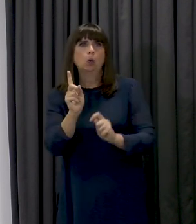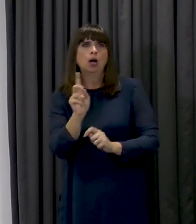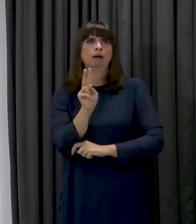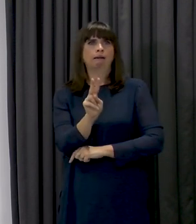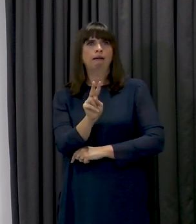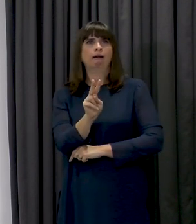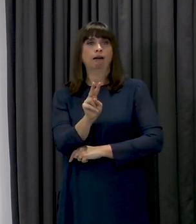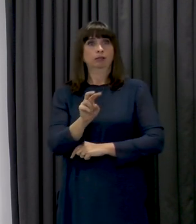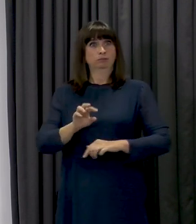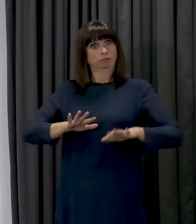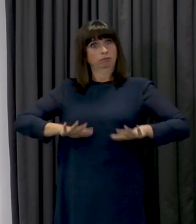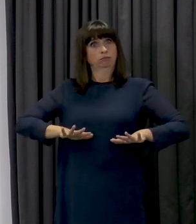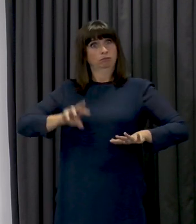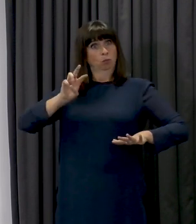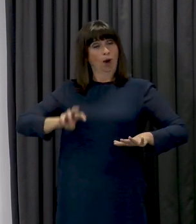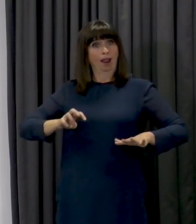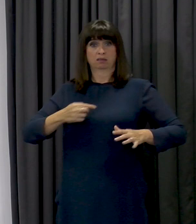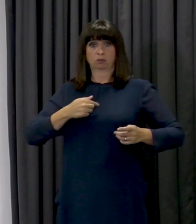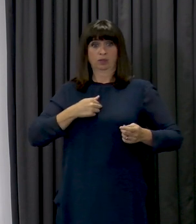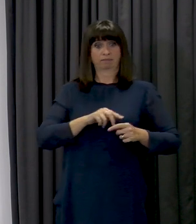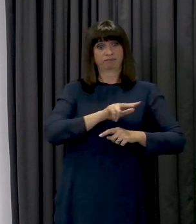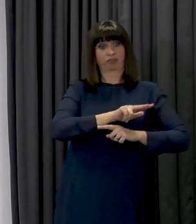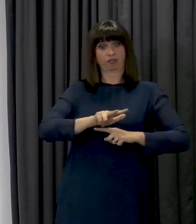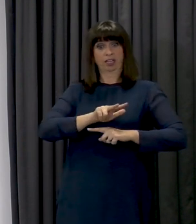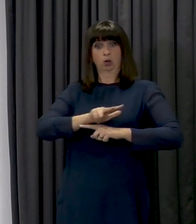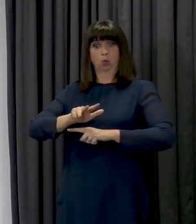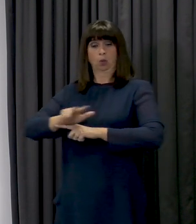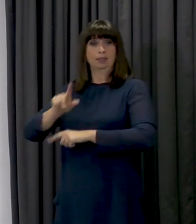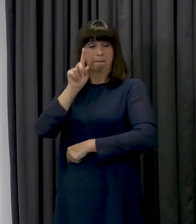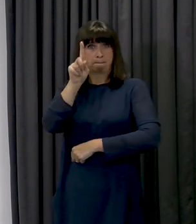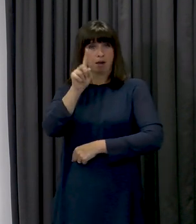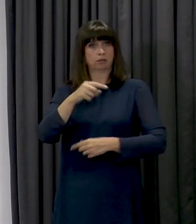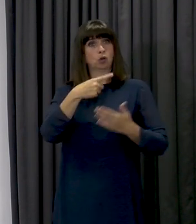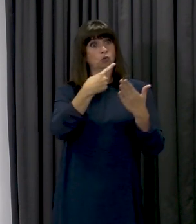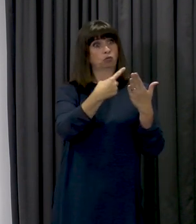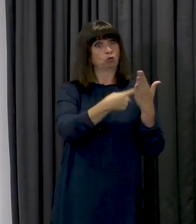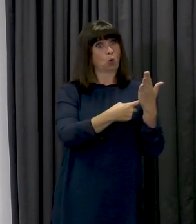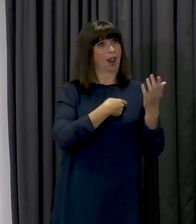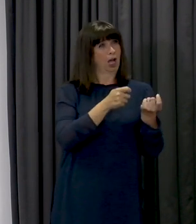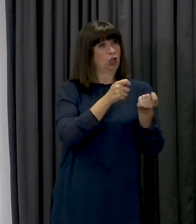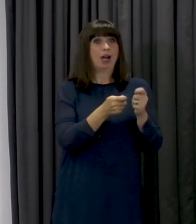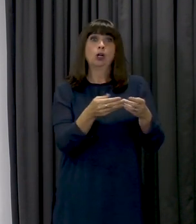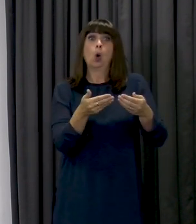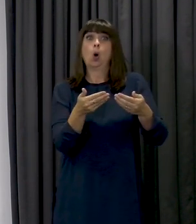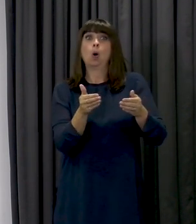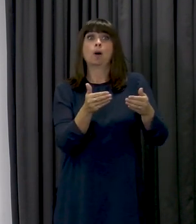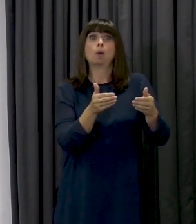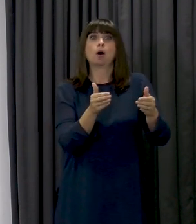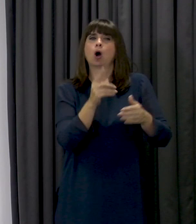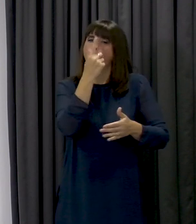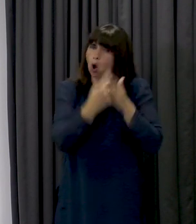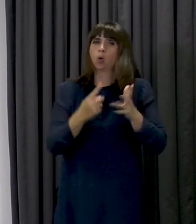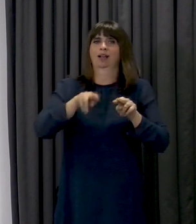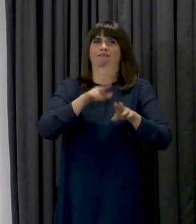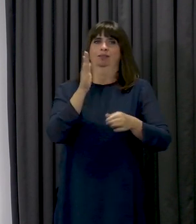see that in Wales, we change the regulations when it is safe for us to do so, and that when it is safe,